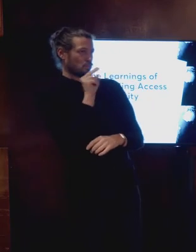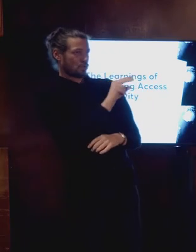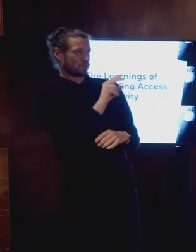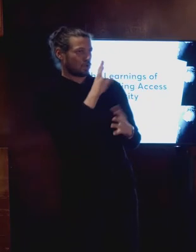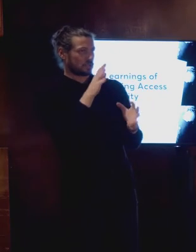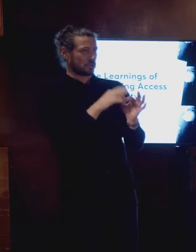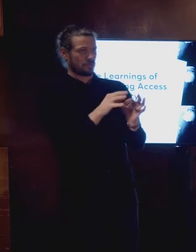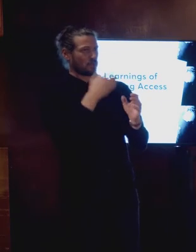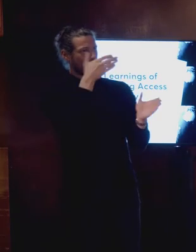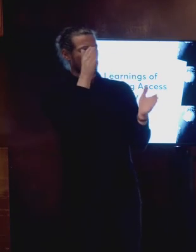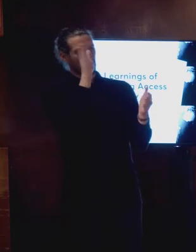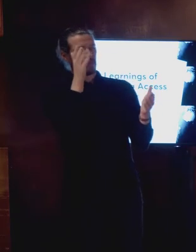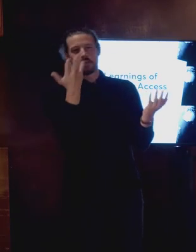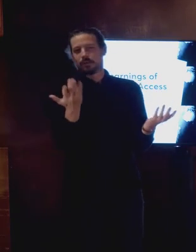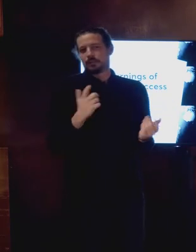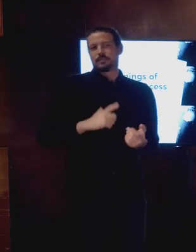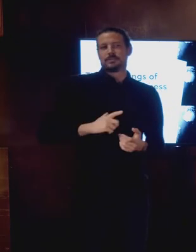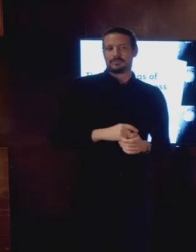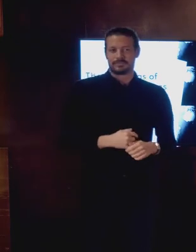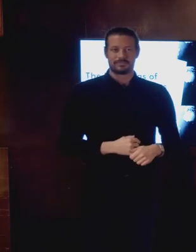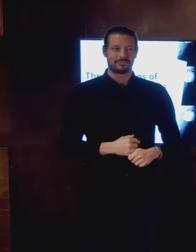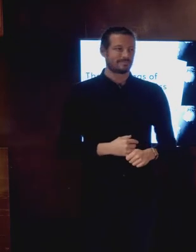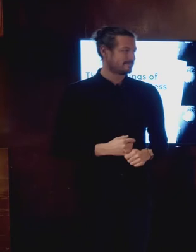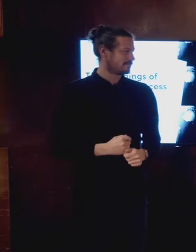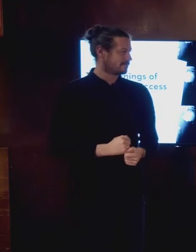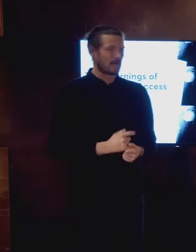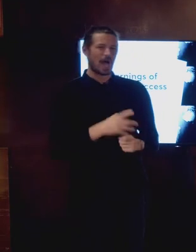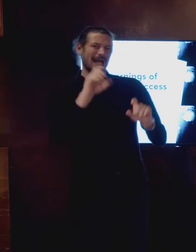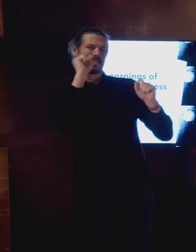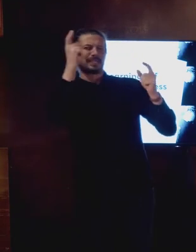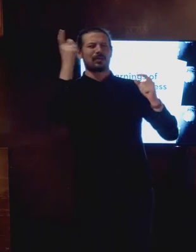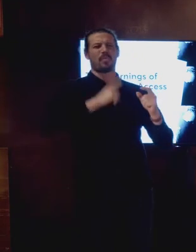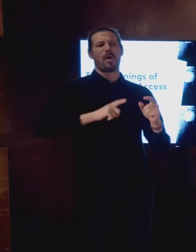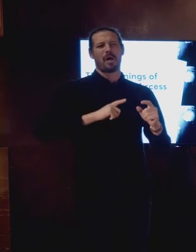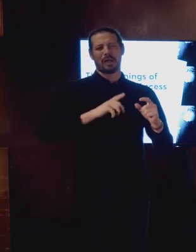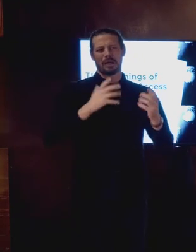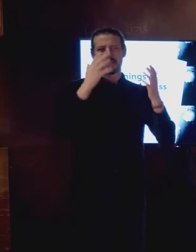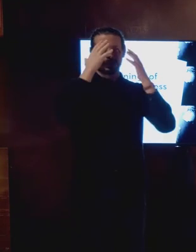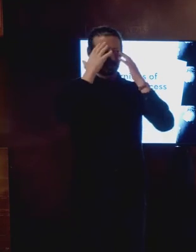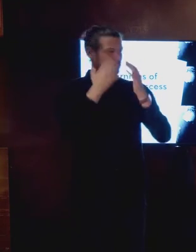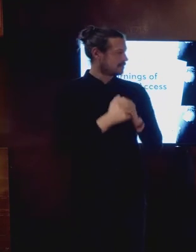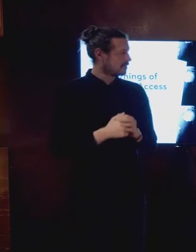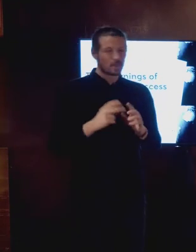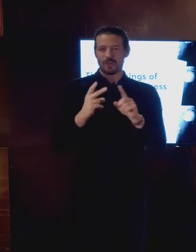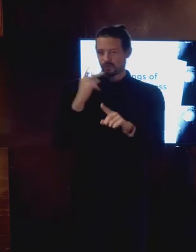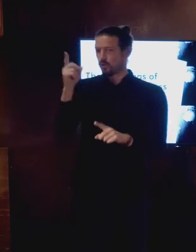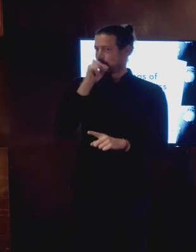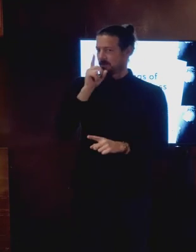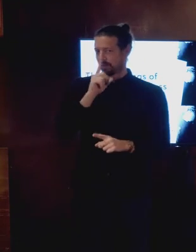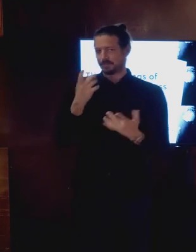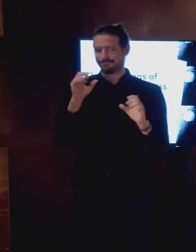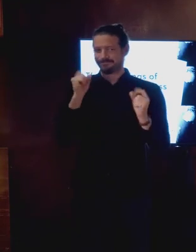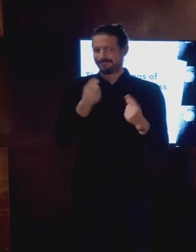Auslan interpret or something? I don't understand these people, Carly. I don't understand. The reviewers? Yeah. Those ones.